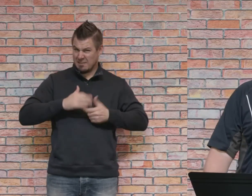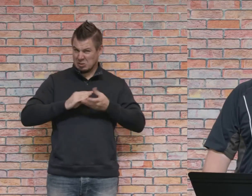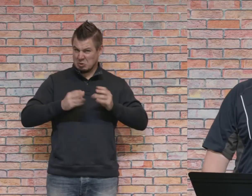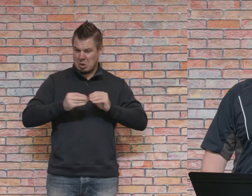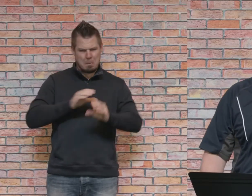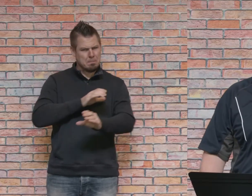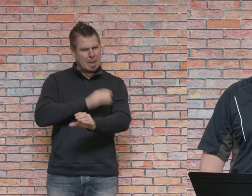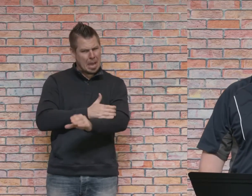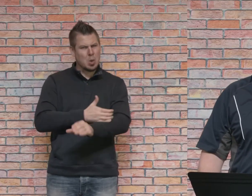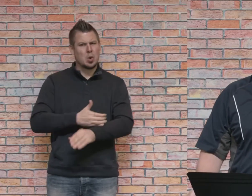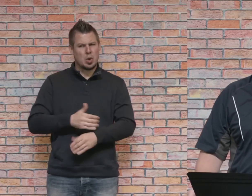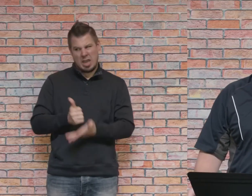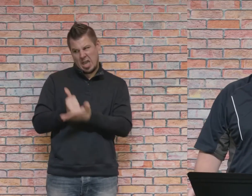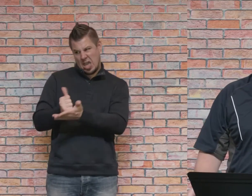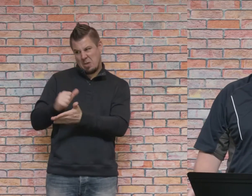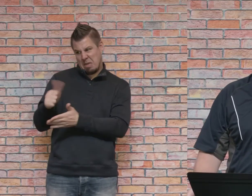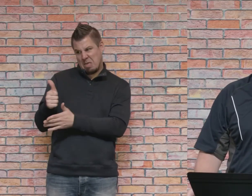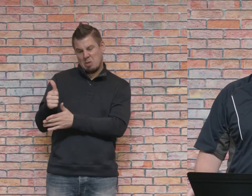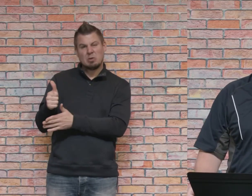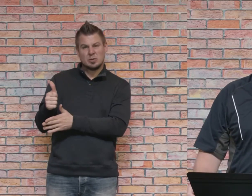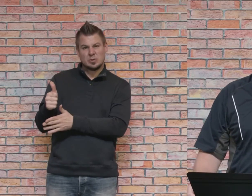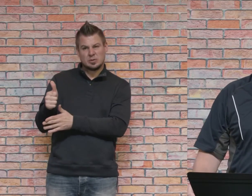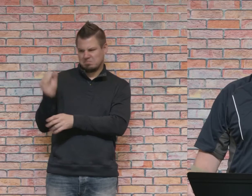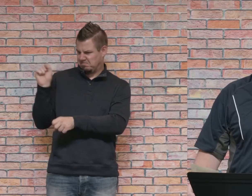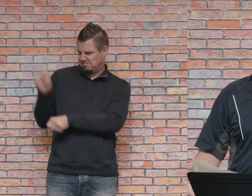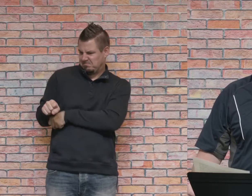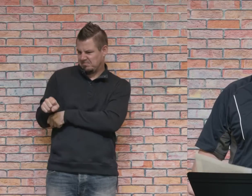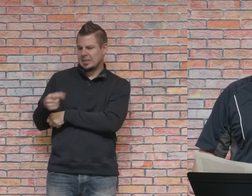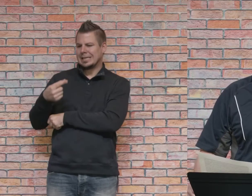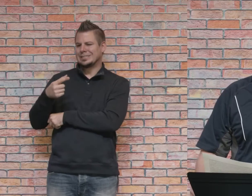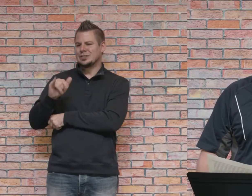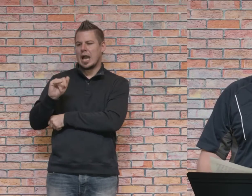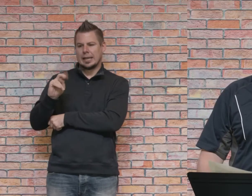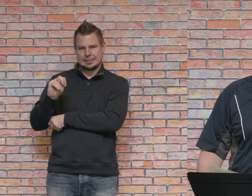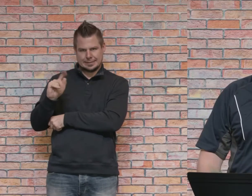can help others take down their giants.